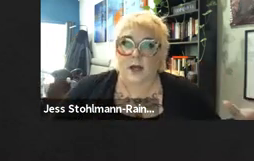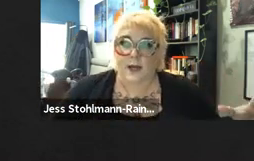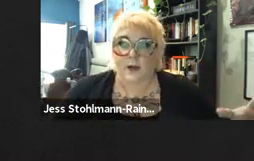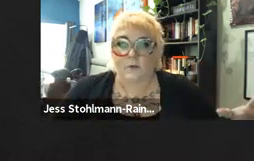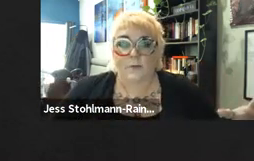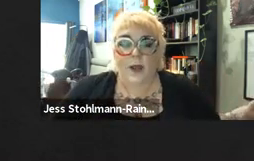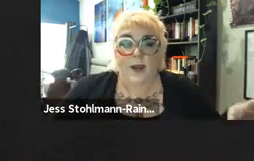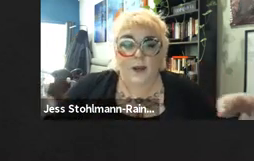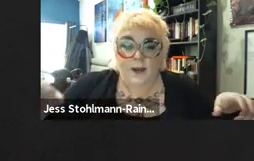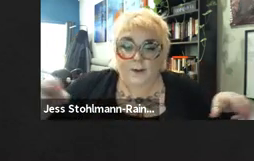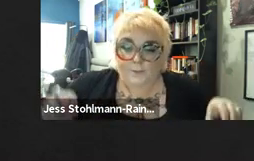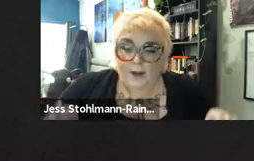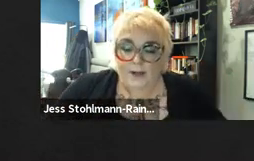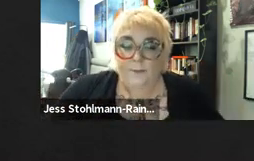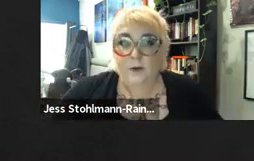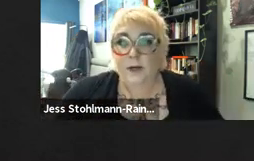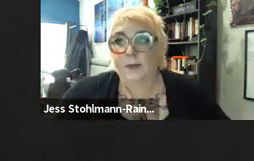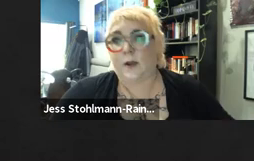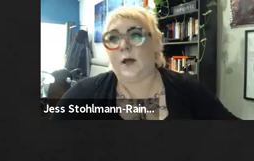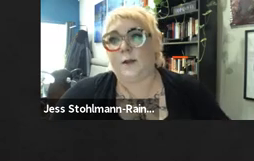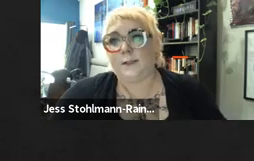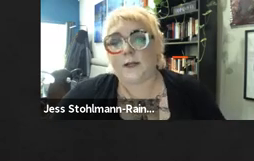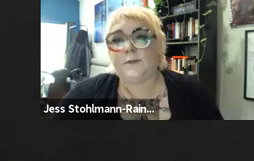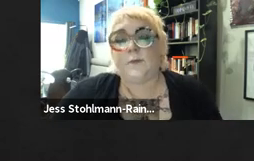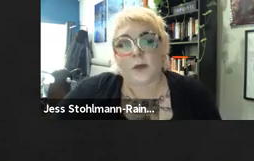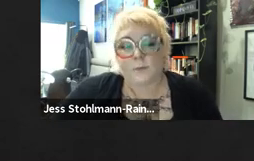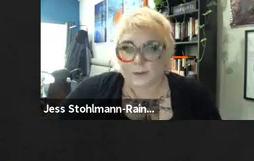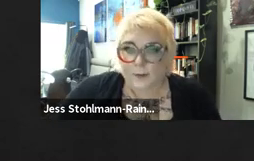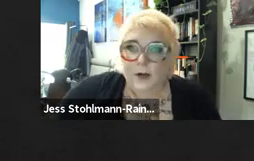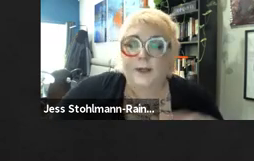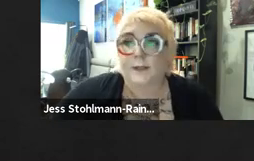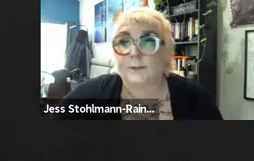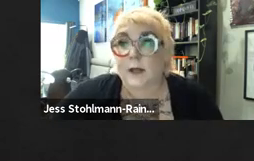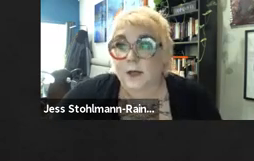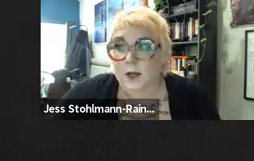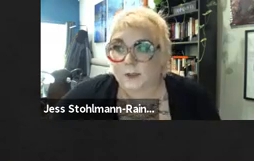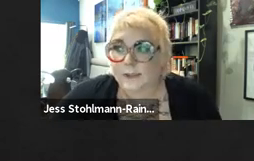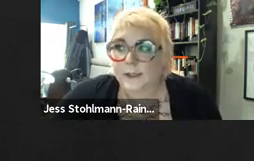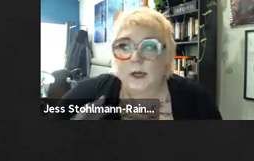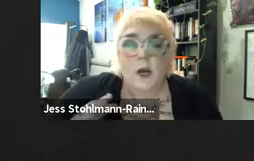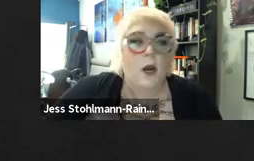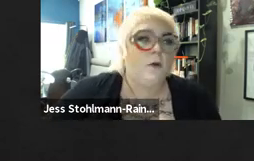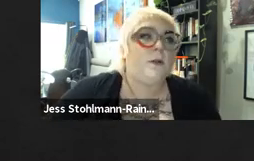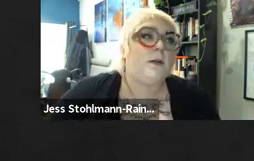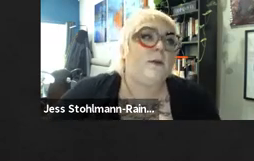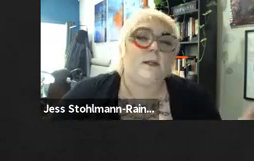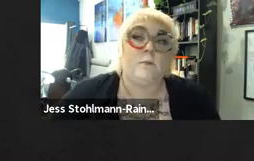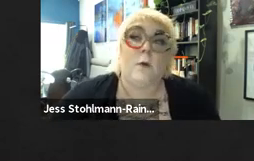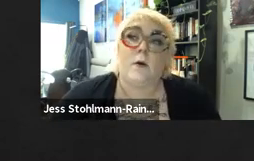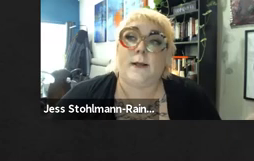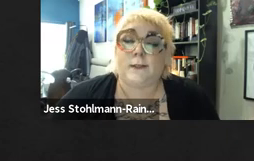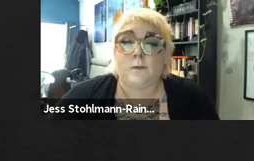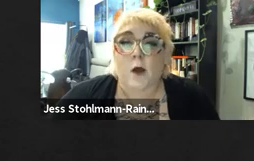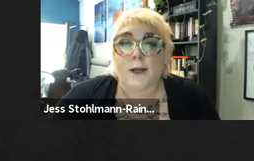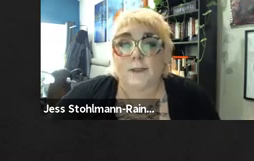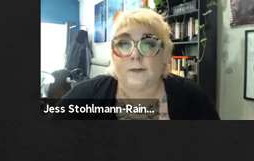one hotline and warm line community mental health centers for the most part and then some other contractors are who deliver these